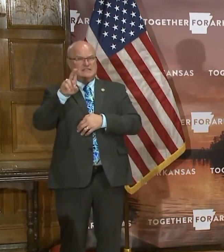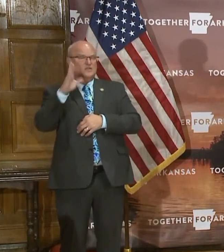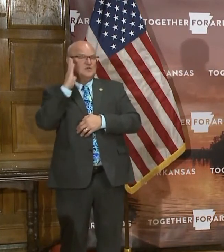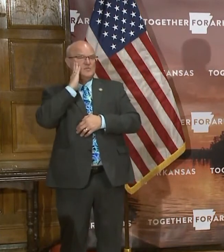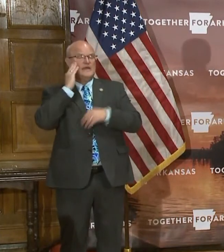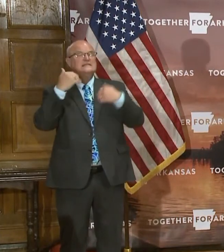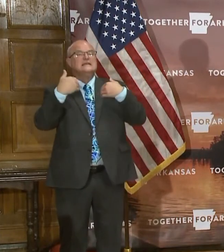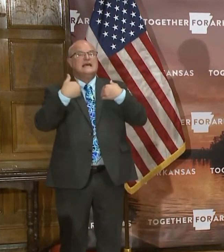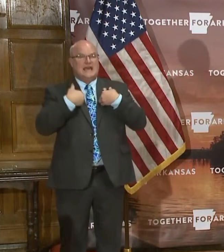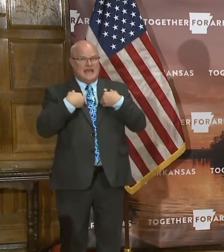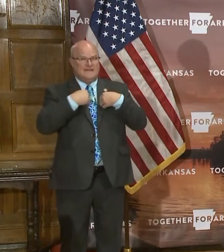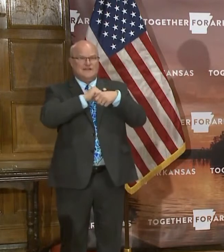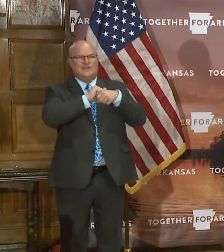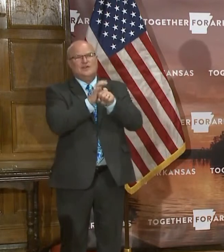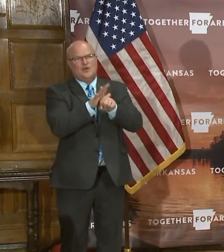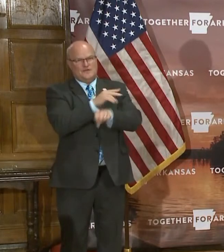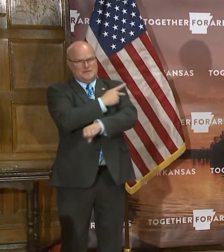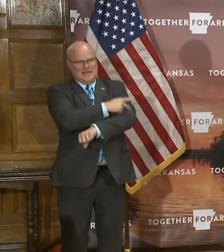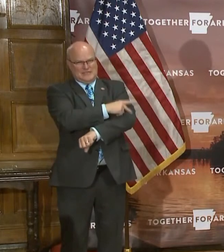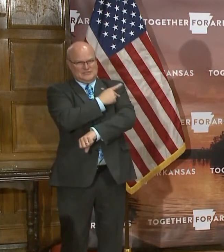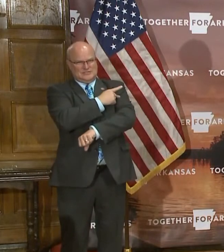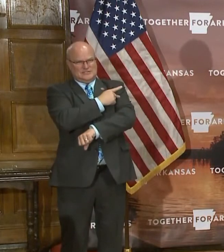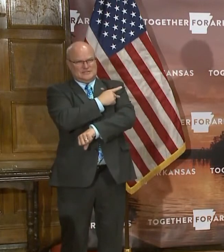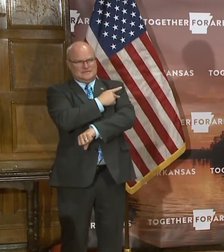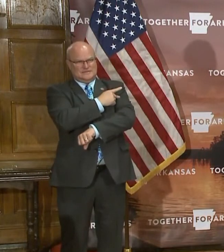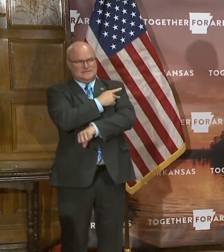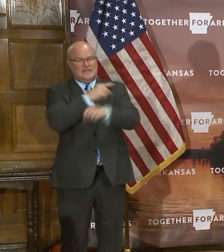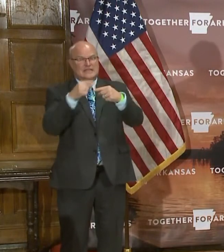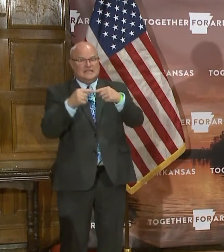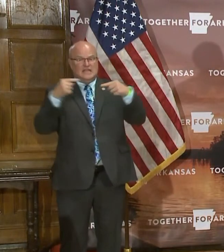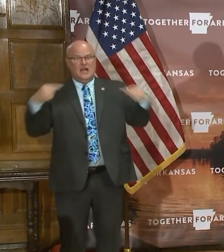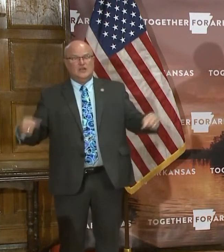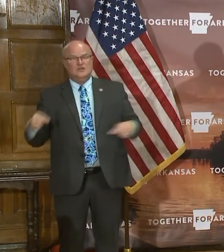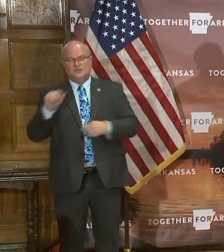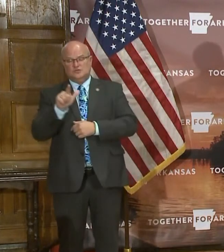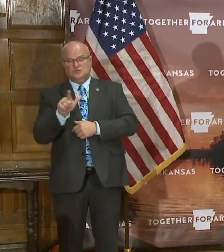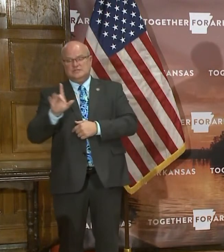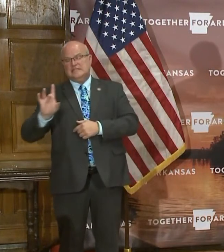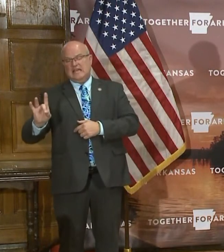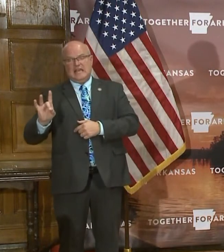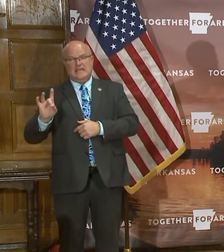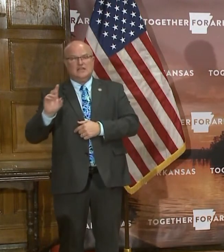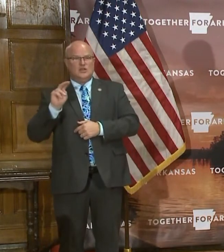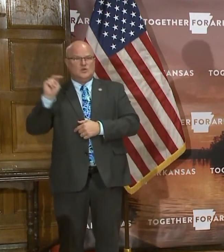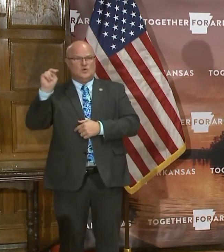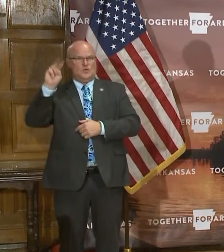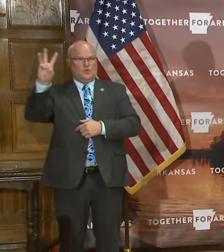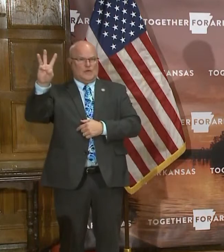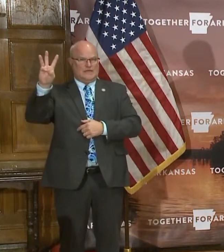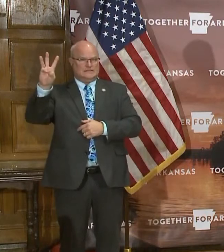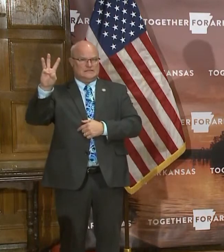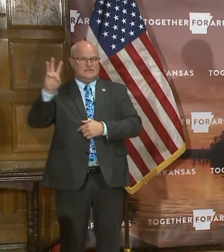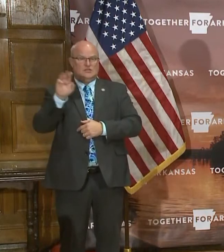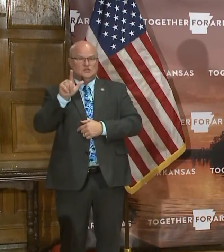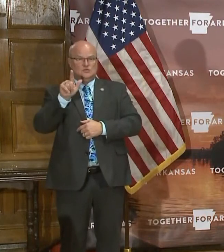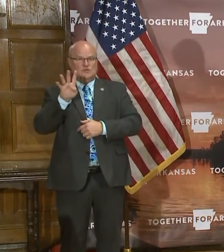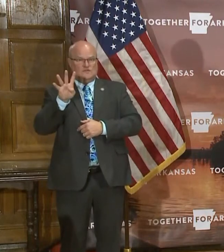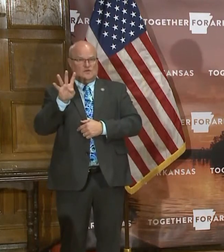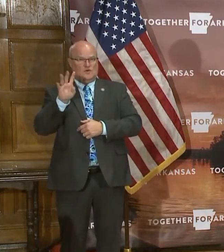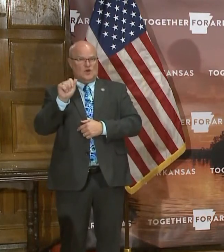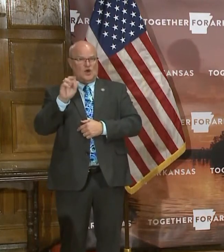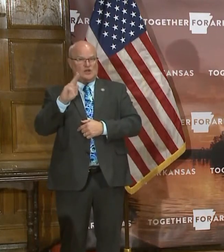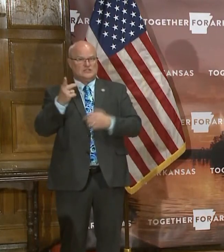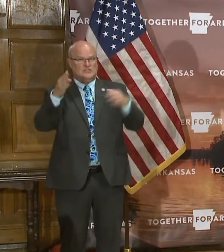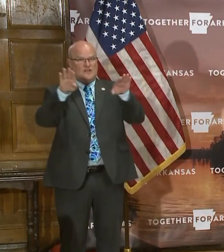beds are occupied by COVID patients, in contrast to 28% in the Northwest, 24% in the